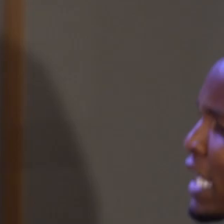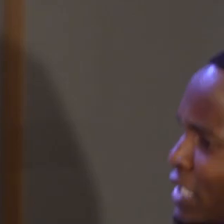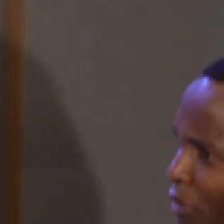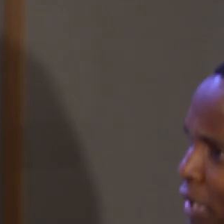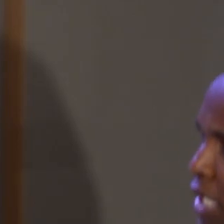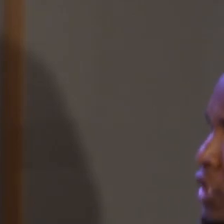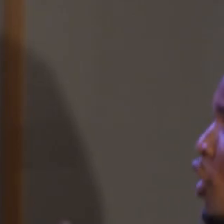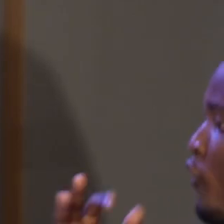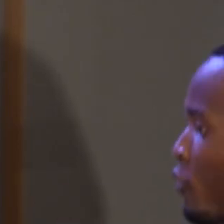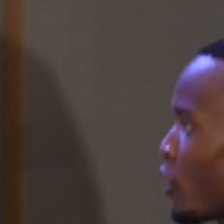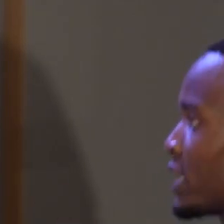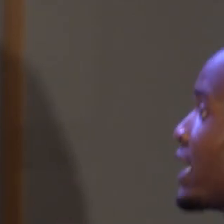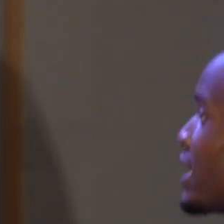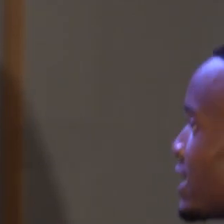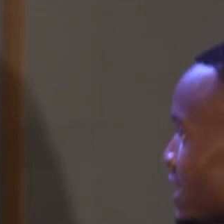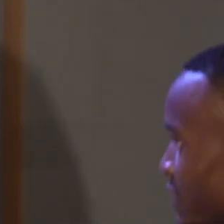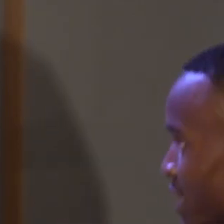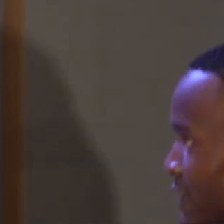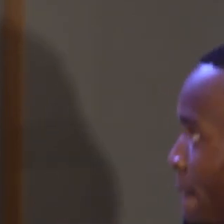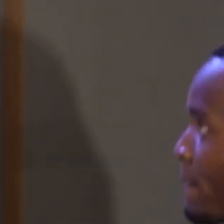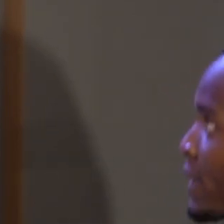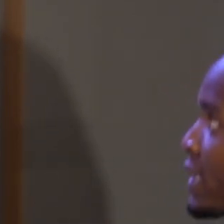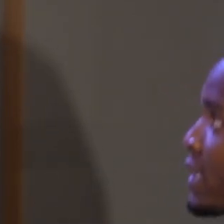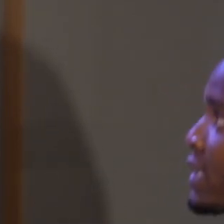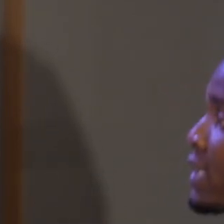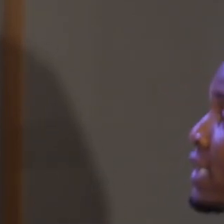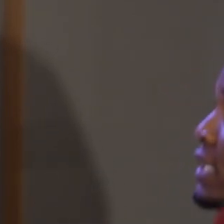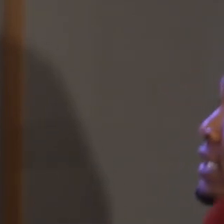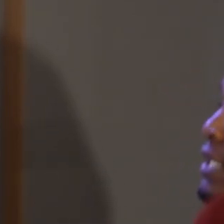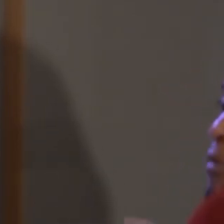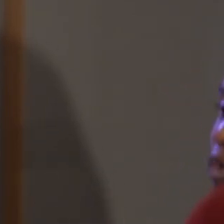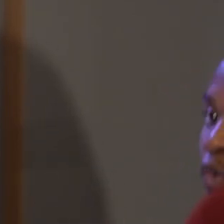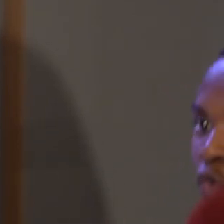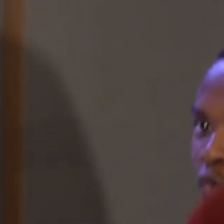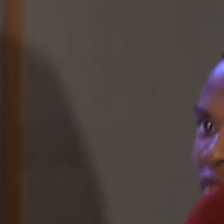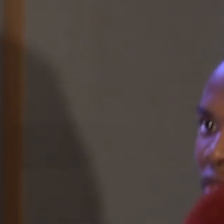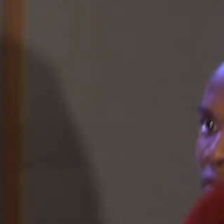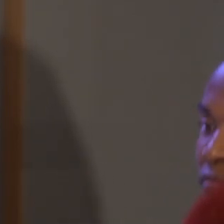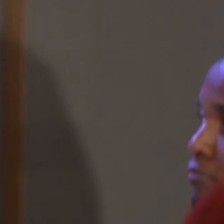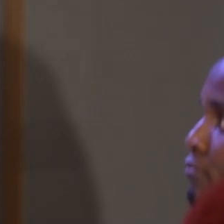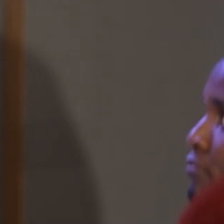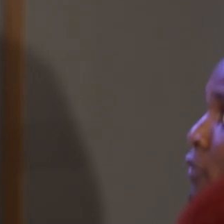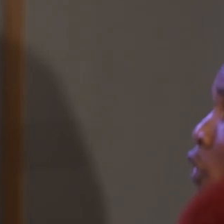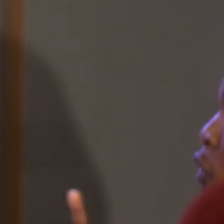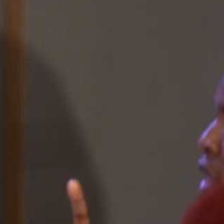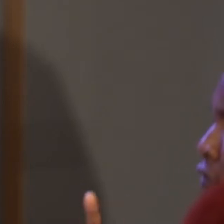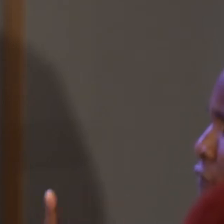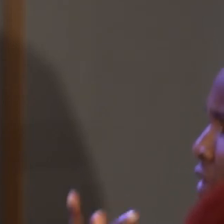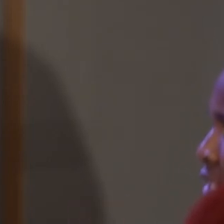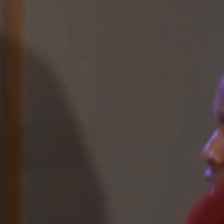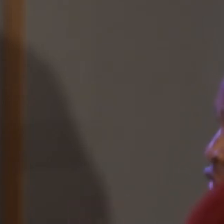accessibility of products and services, with which WCAG is a subset. So one of the first